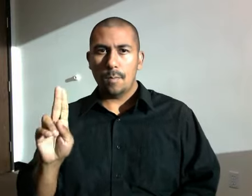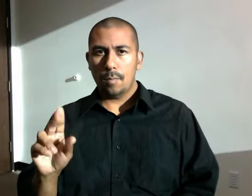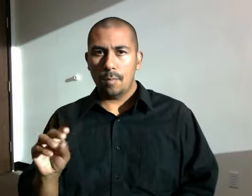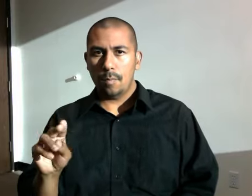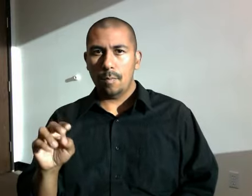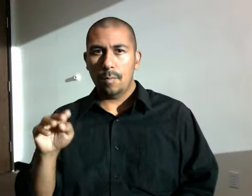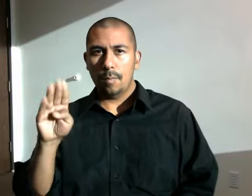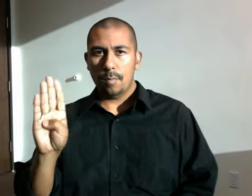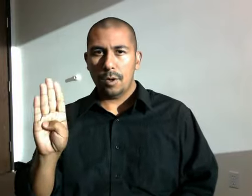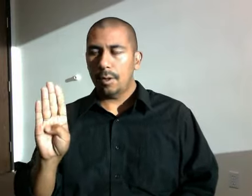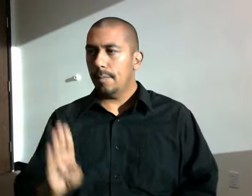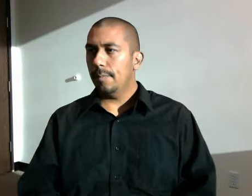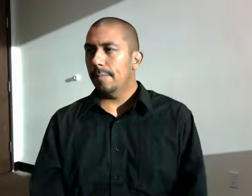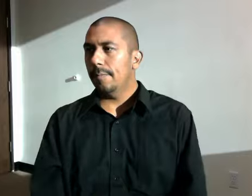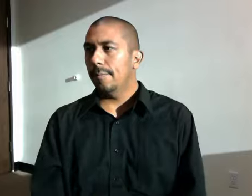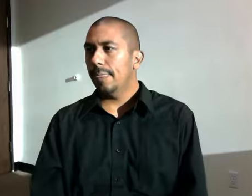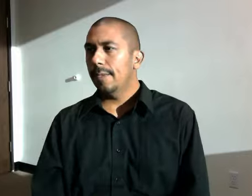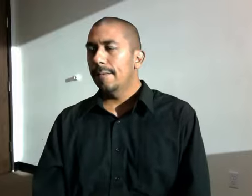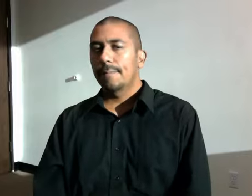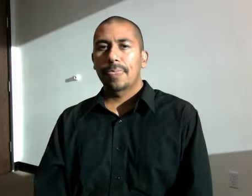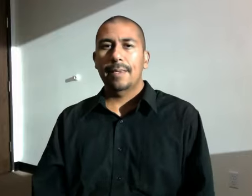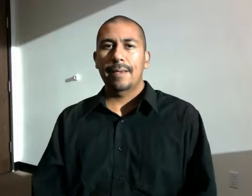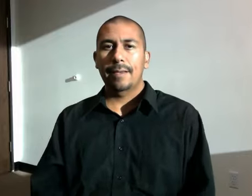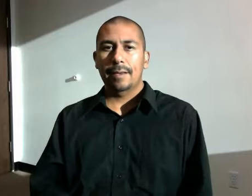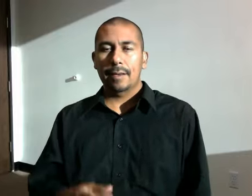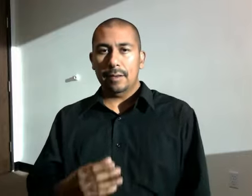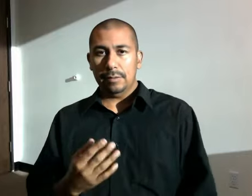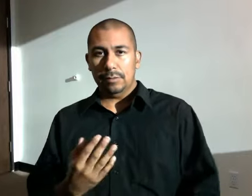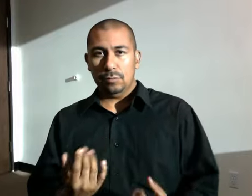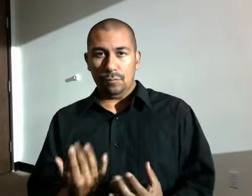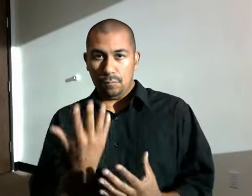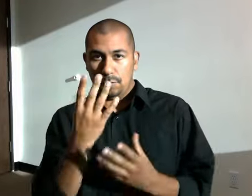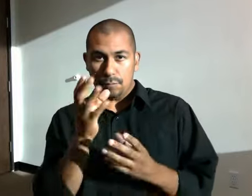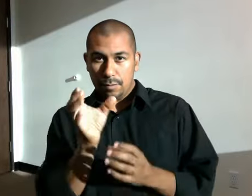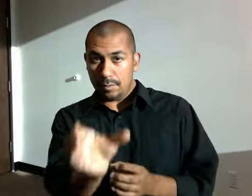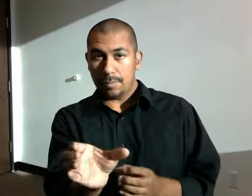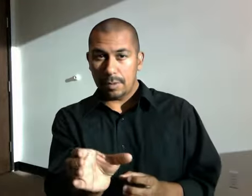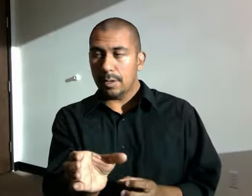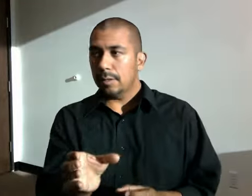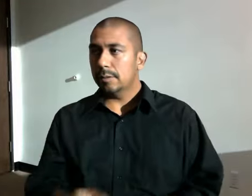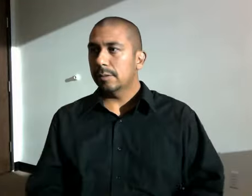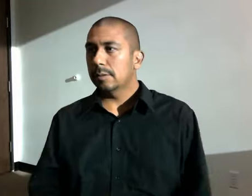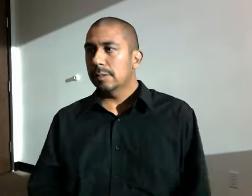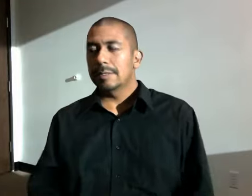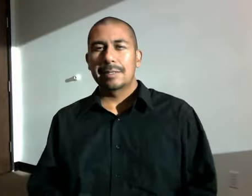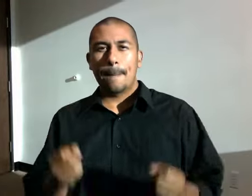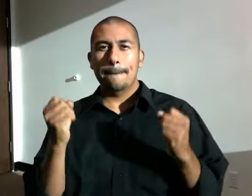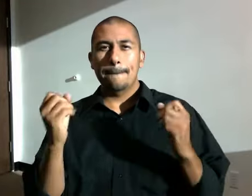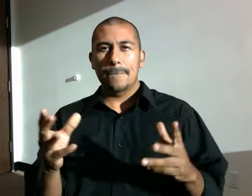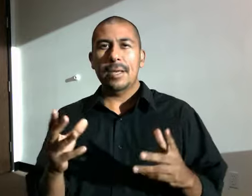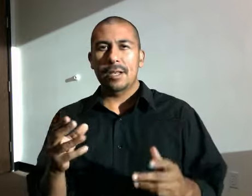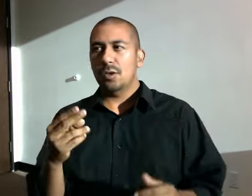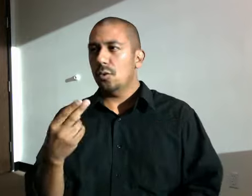the fireplace, there are many, many horse brasses, which are brass good luck